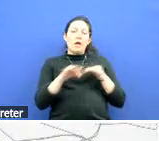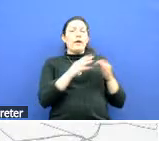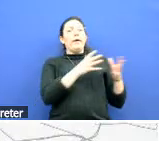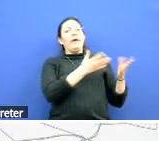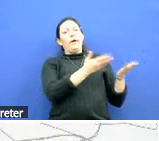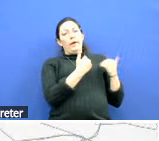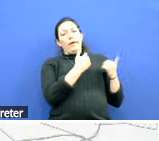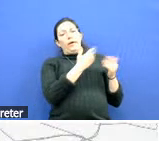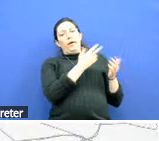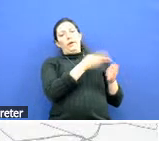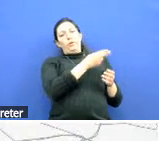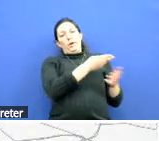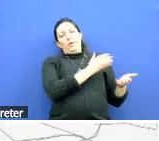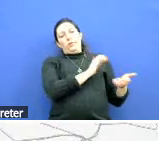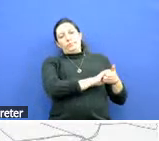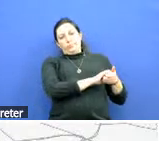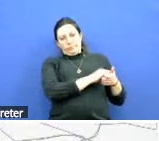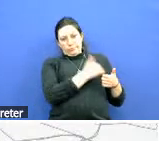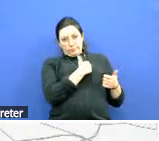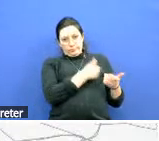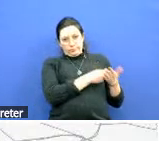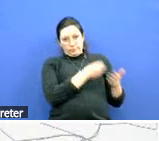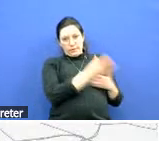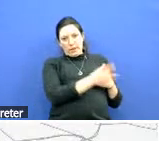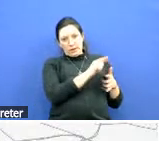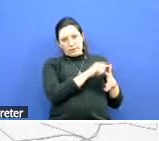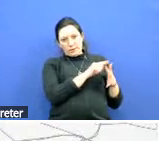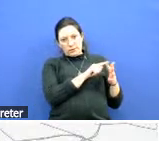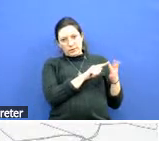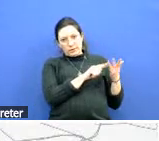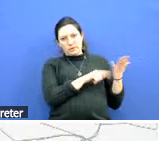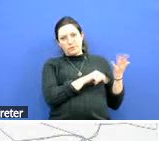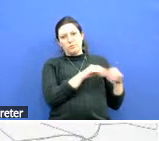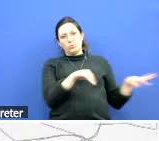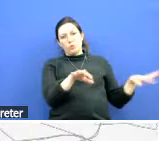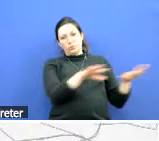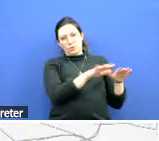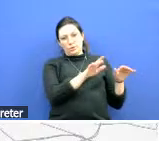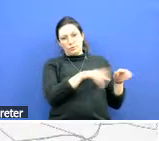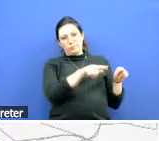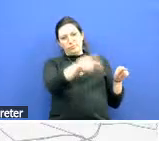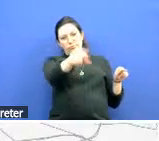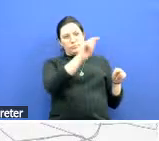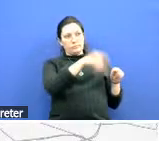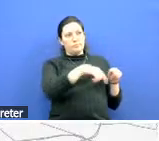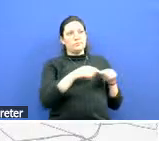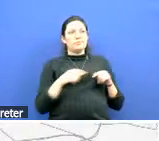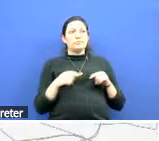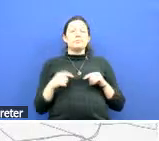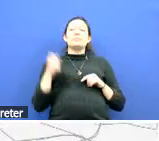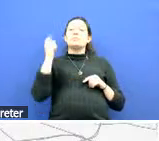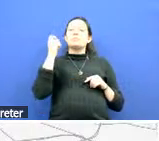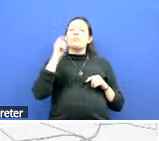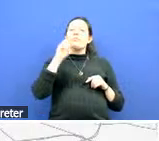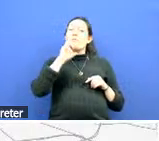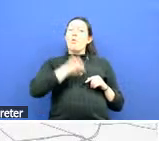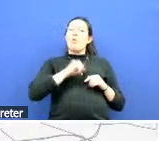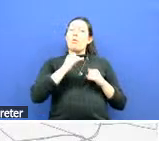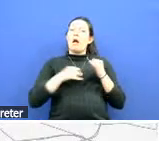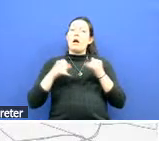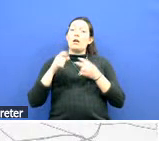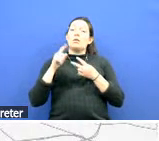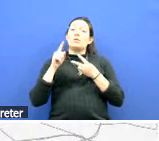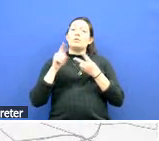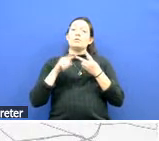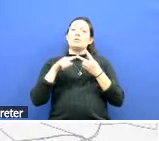I just wanted to point through a couple of bullet points here. The age of these lines that jumps out of the bottom bullet, the 110 line is 75 years